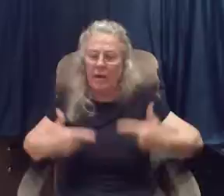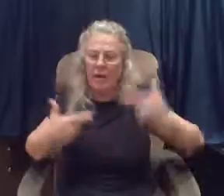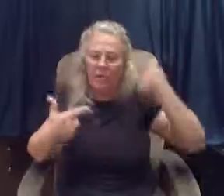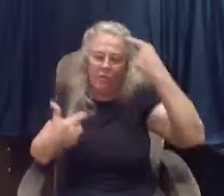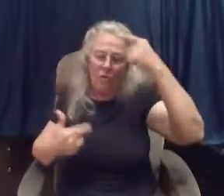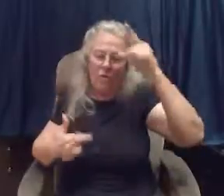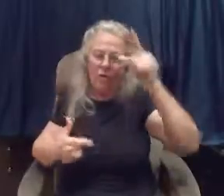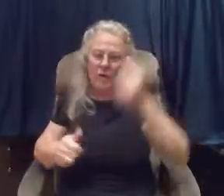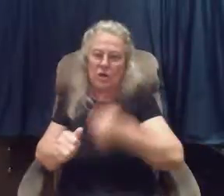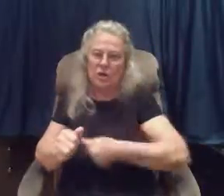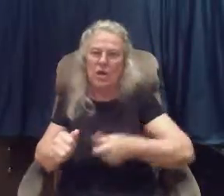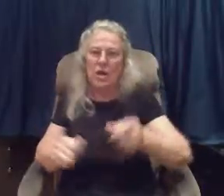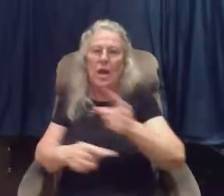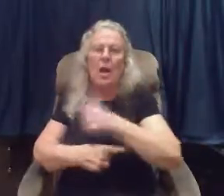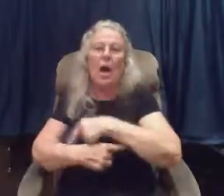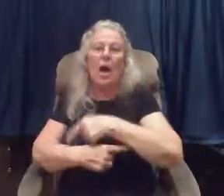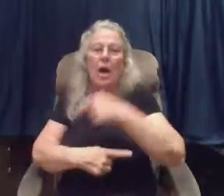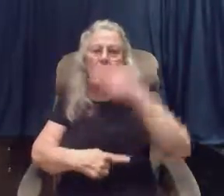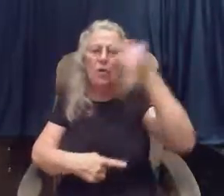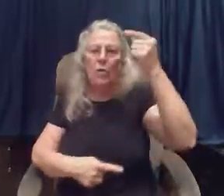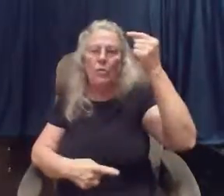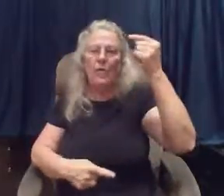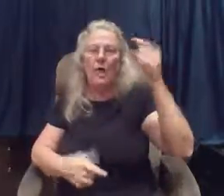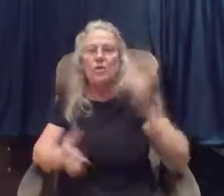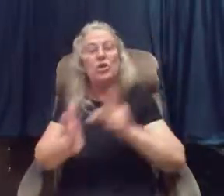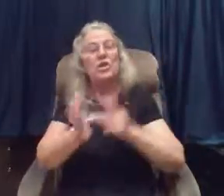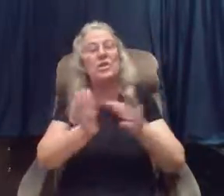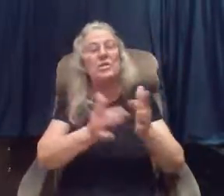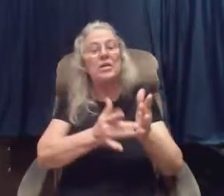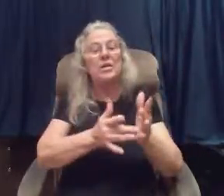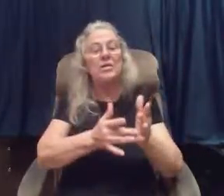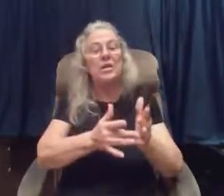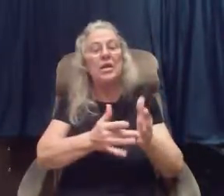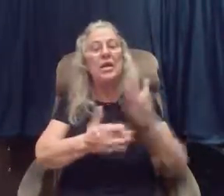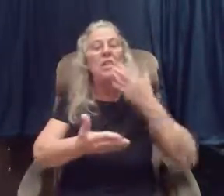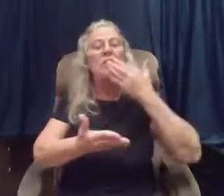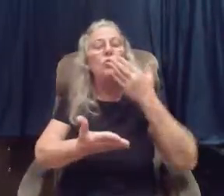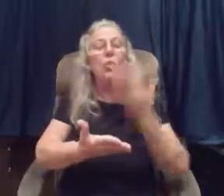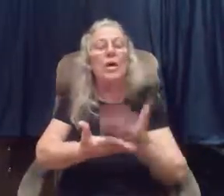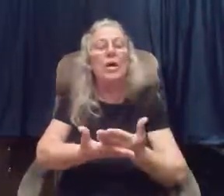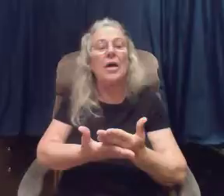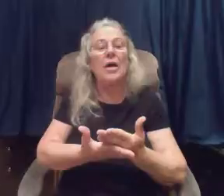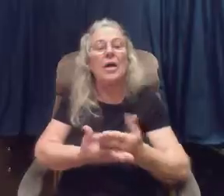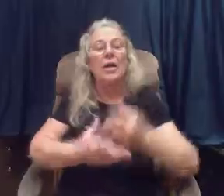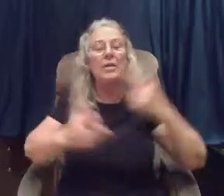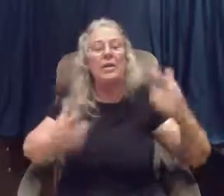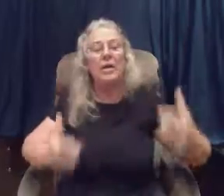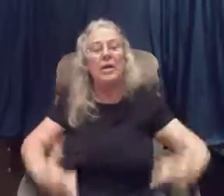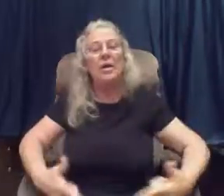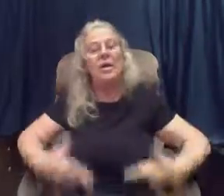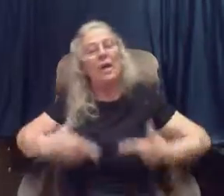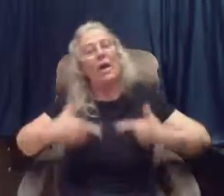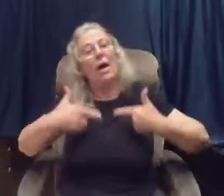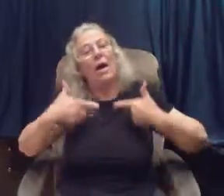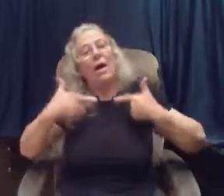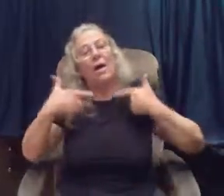live for each day. I know that Jesus is well and